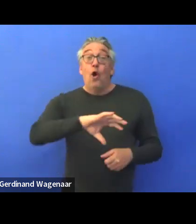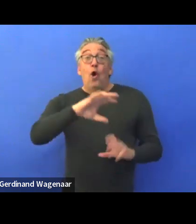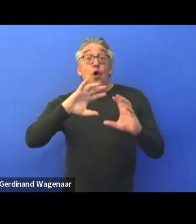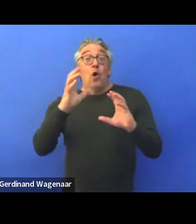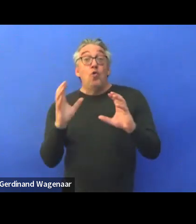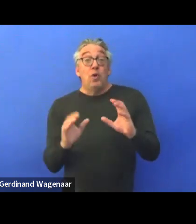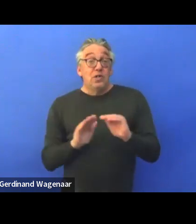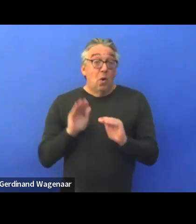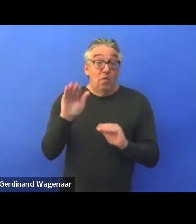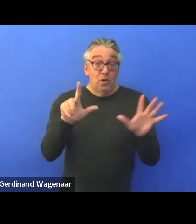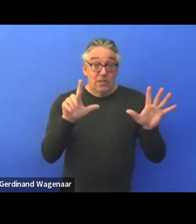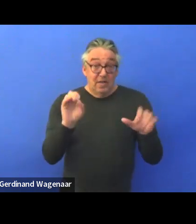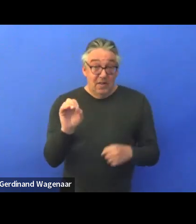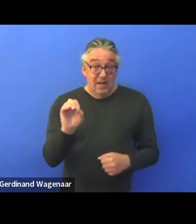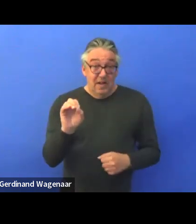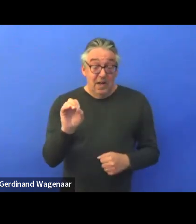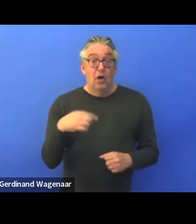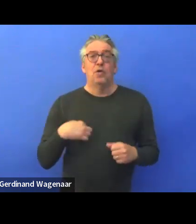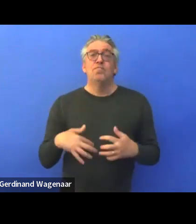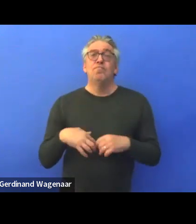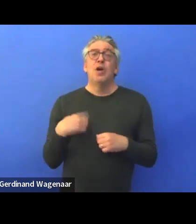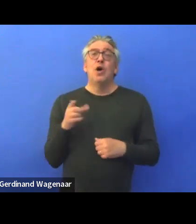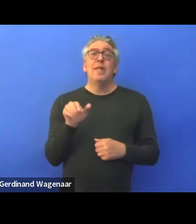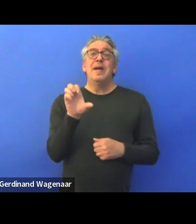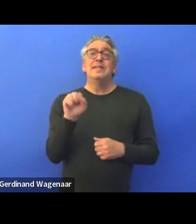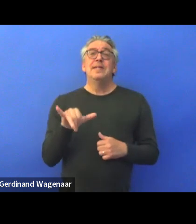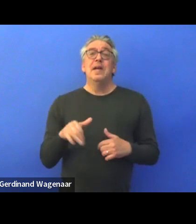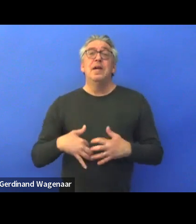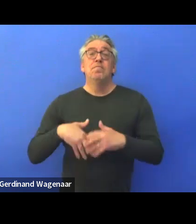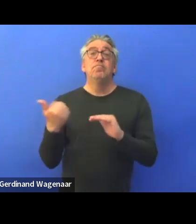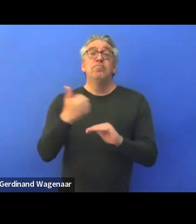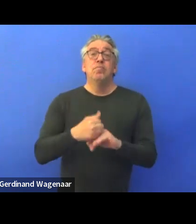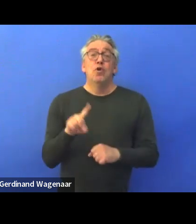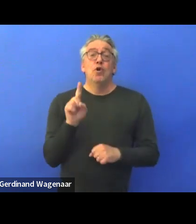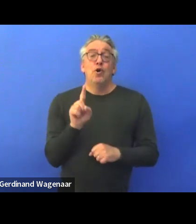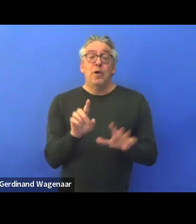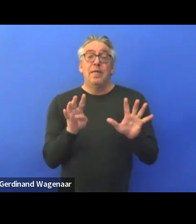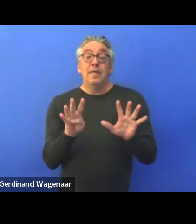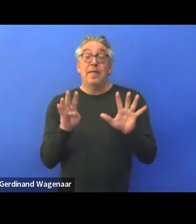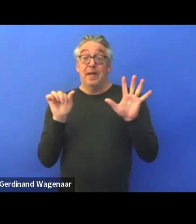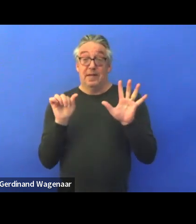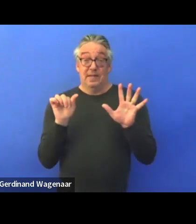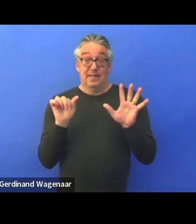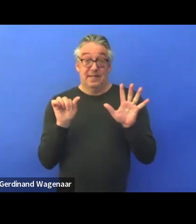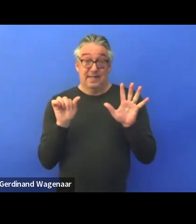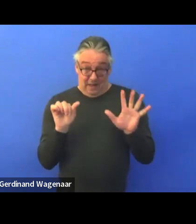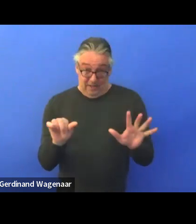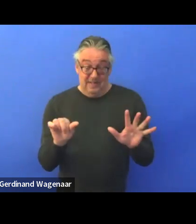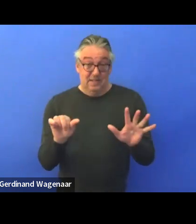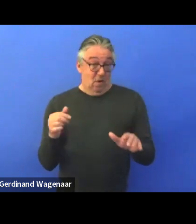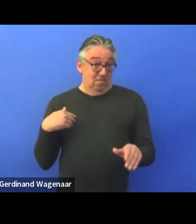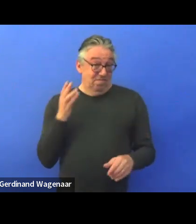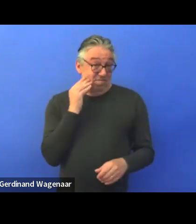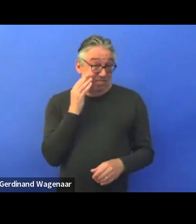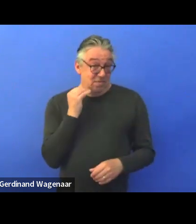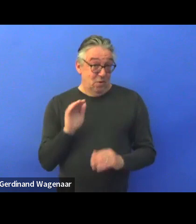and we were founded in 1996. And so we have more than 20 years effort working on expanding